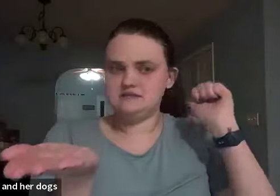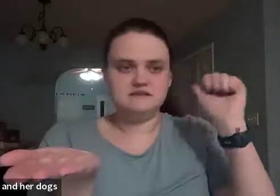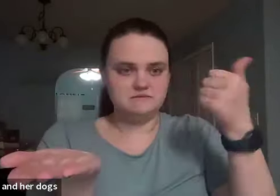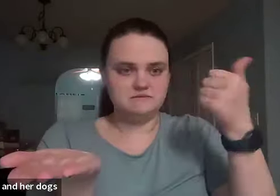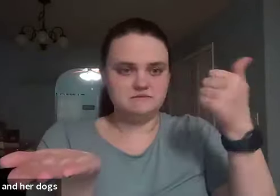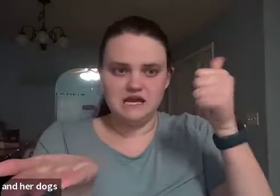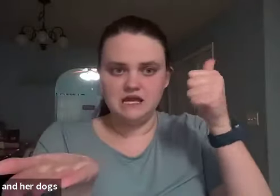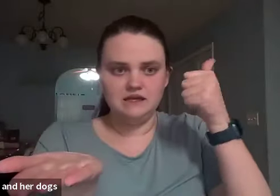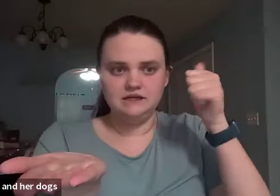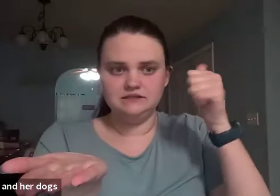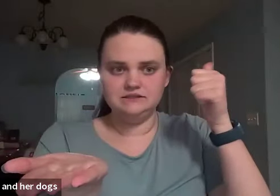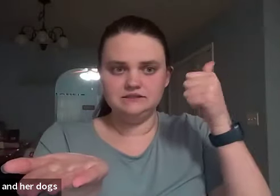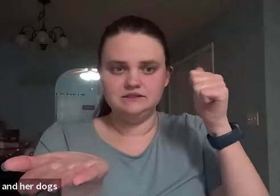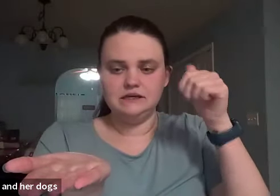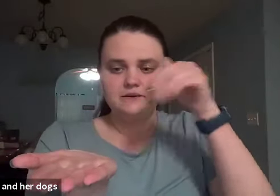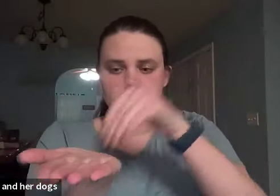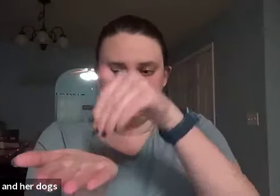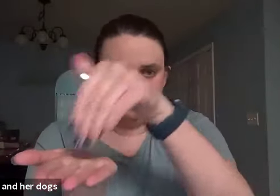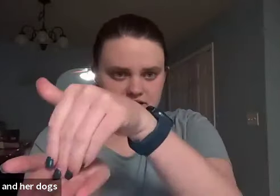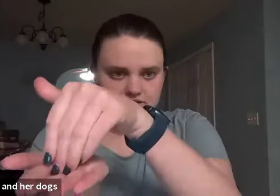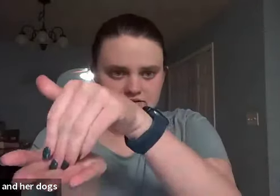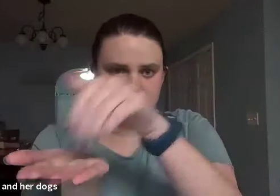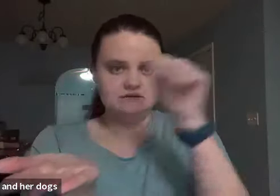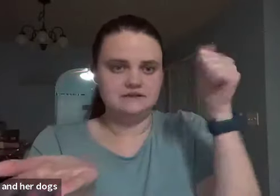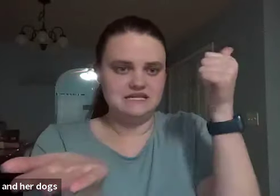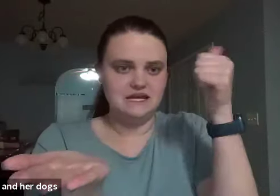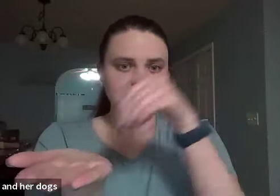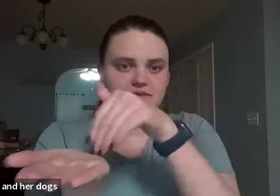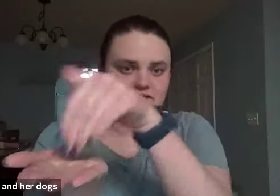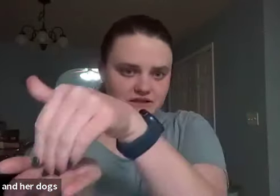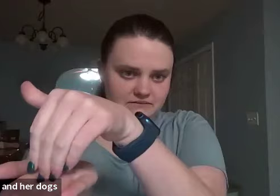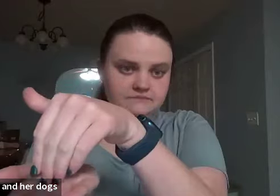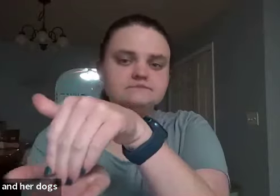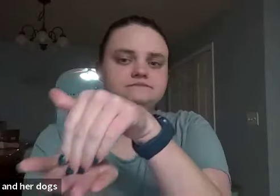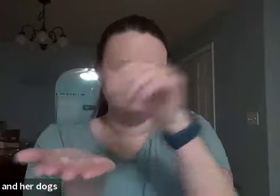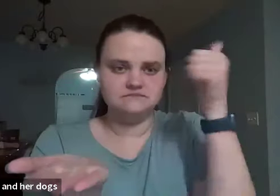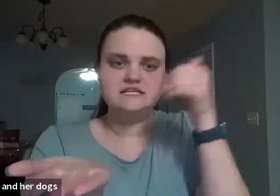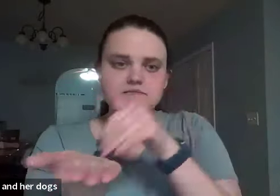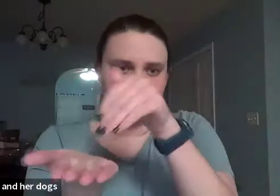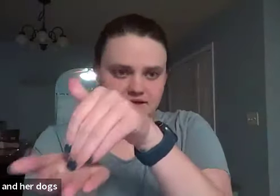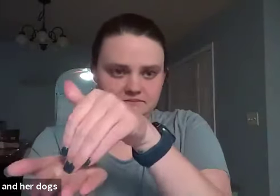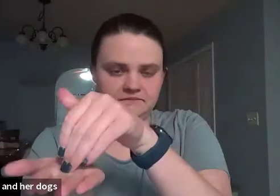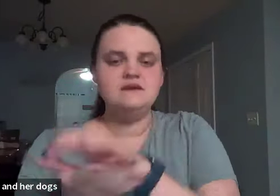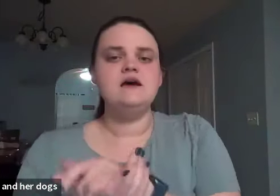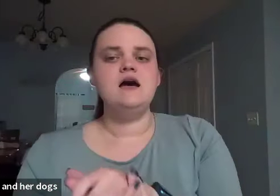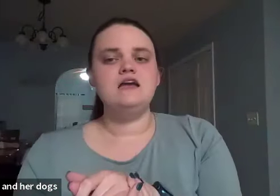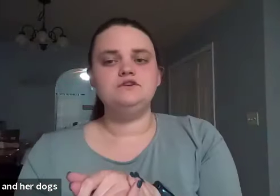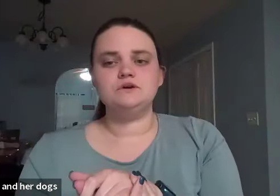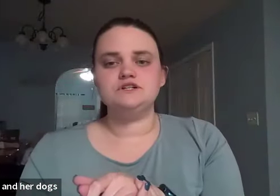Like I said, the same thing. So 10 million. 10 million. 10 million. If you were going